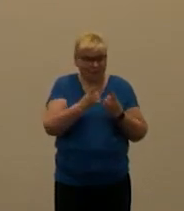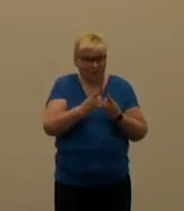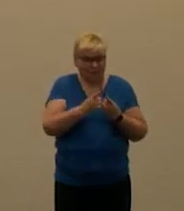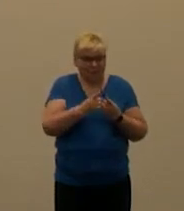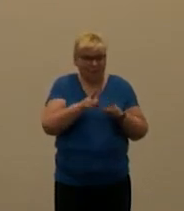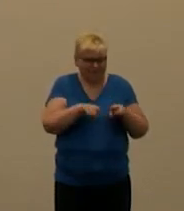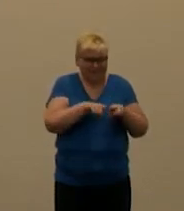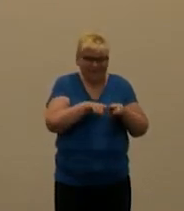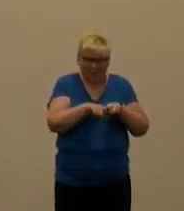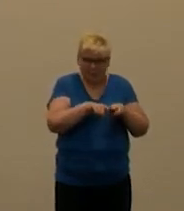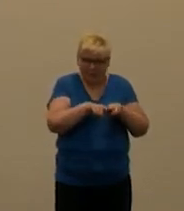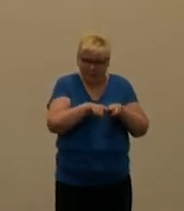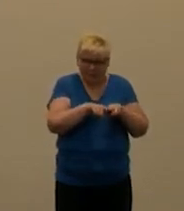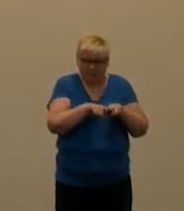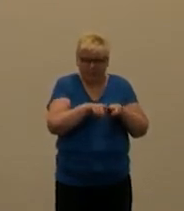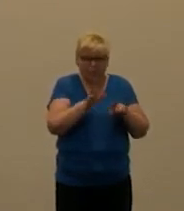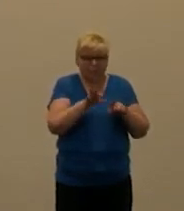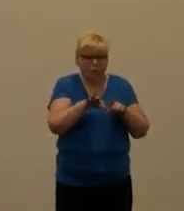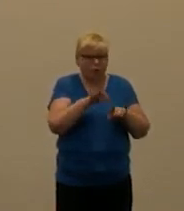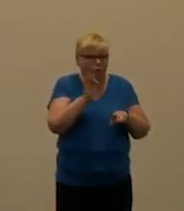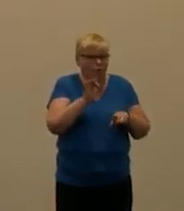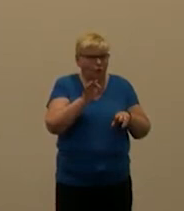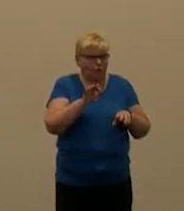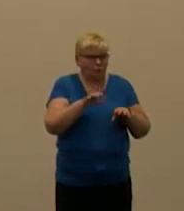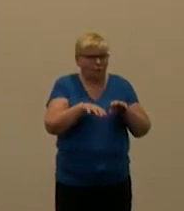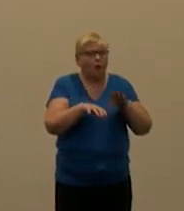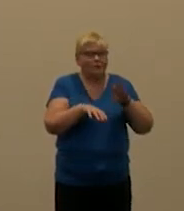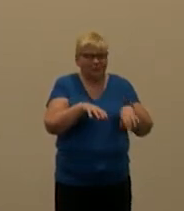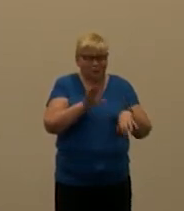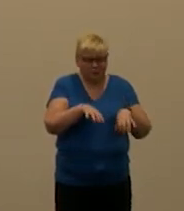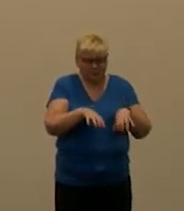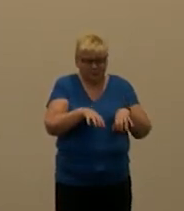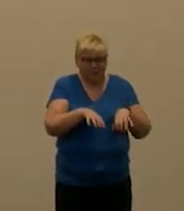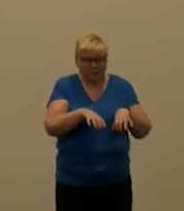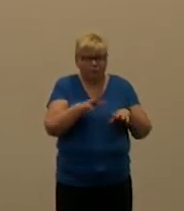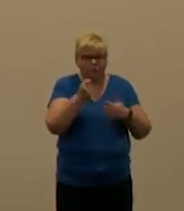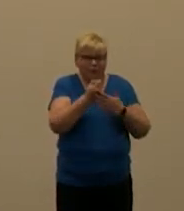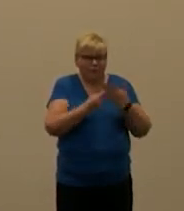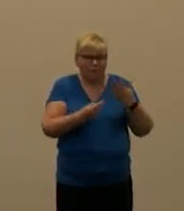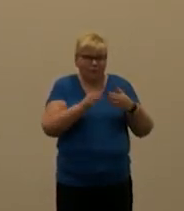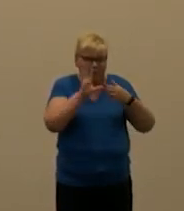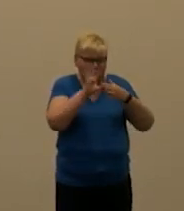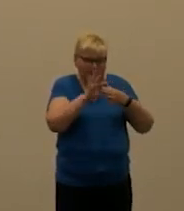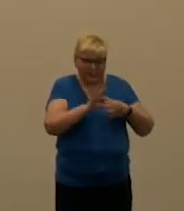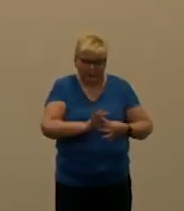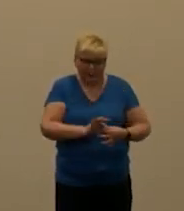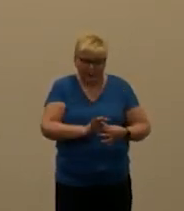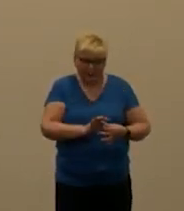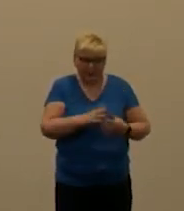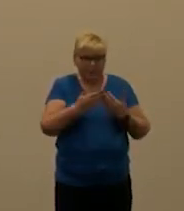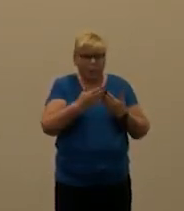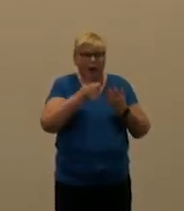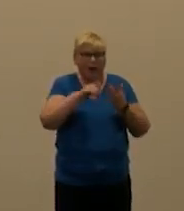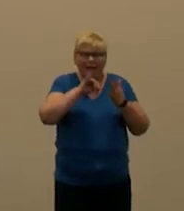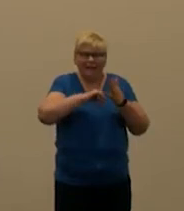is a site-to-site VPN. You have the option here to connect multiple links from on-premise, so if you have more